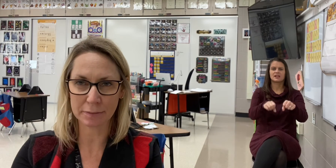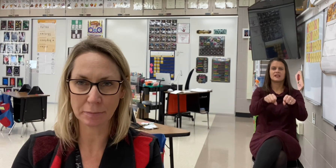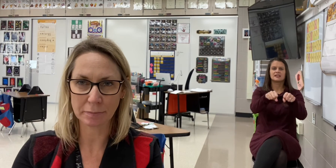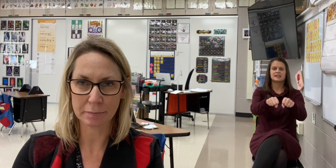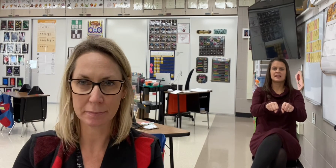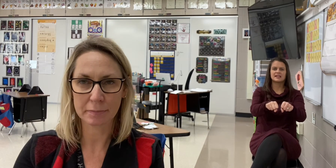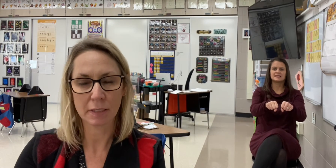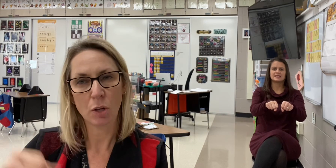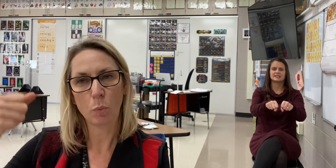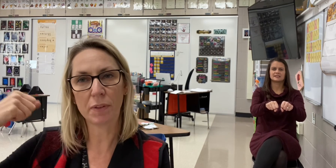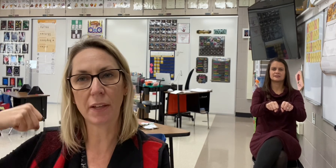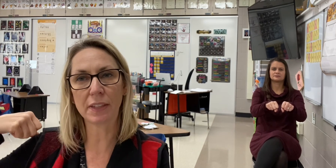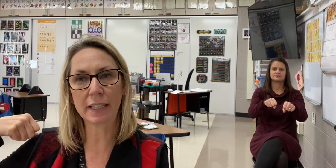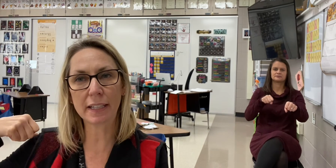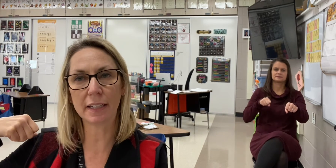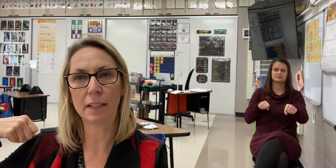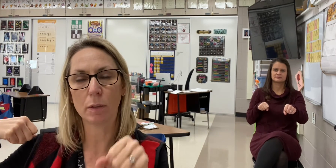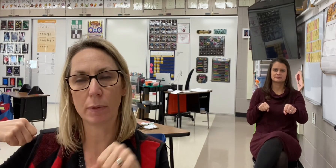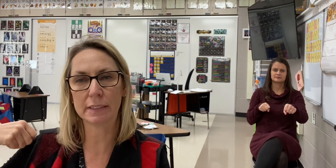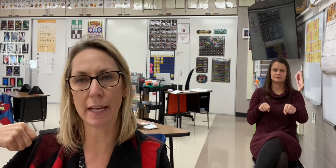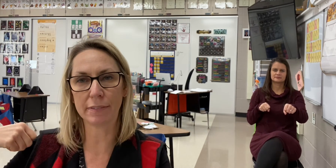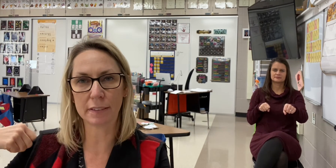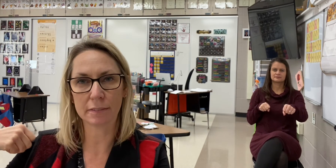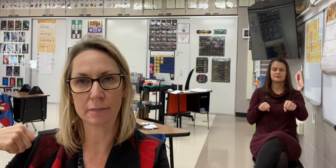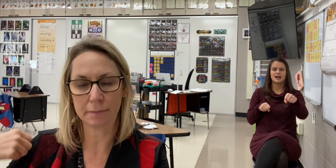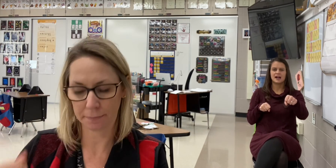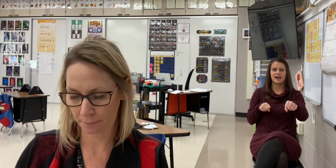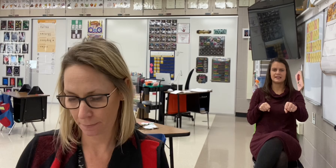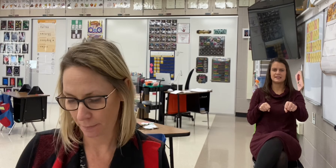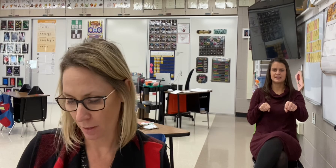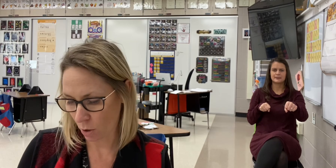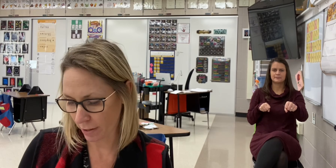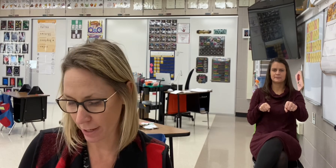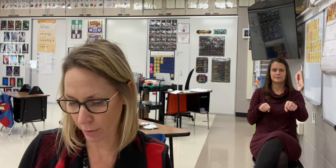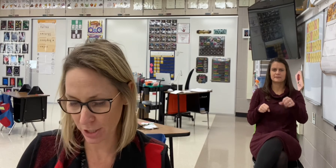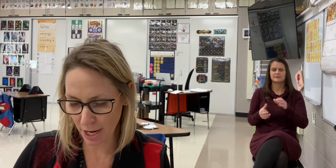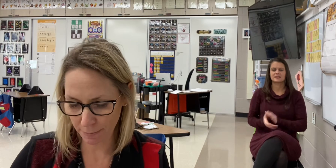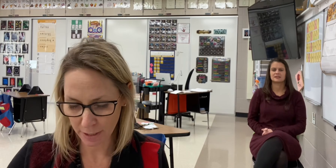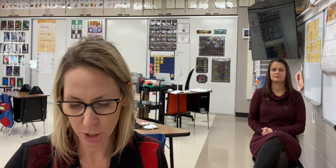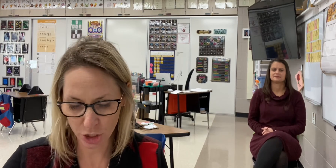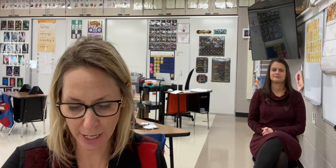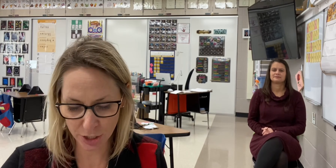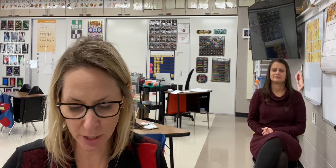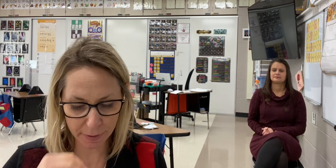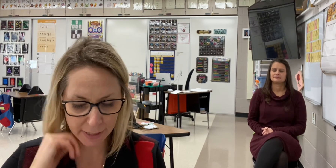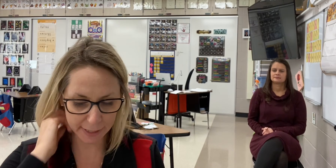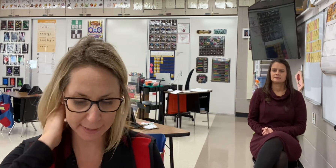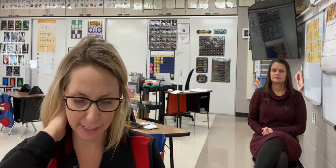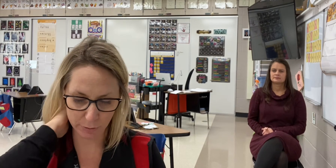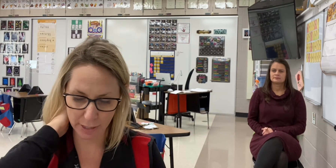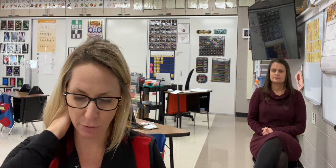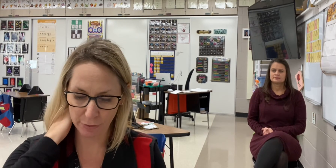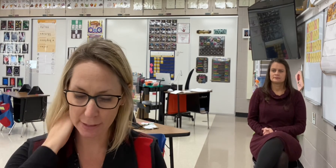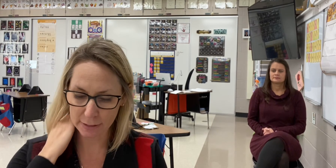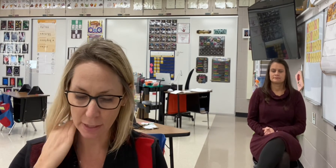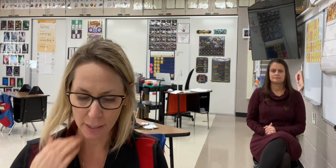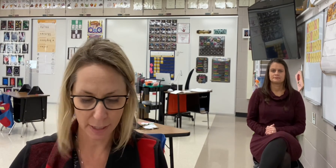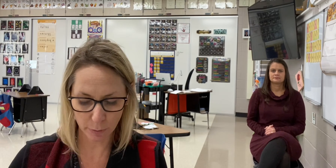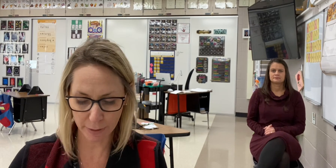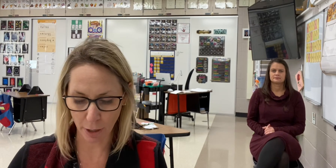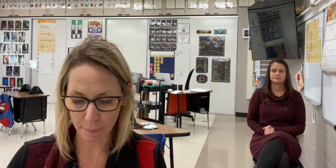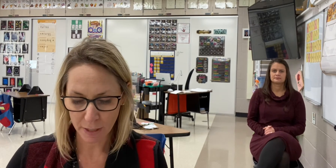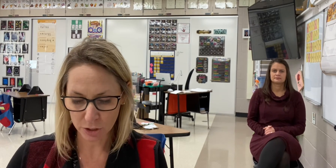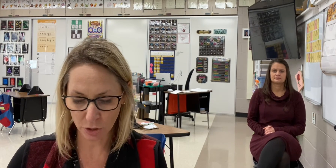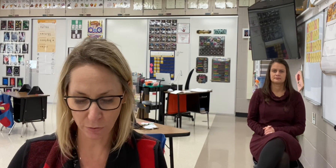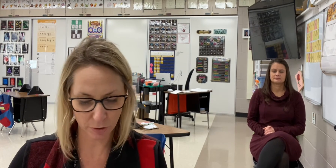kite. Kite. Without the k, what's left? Ite. Okay, great job. Changing the beginning sound now, friends.